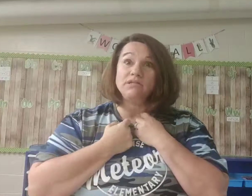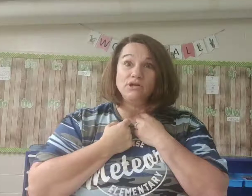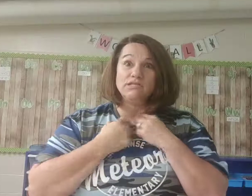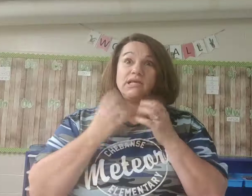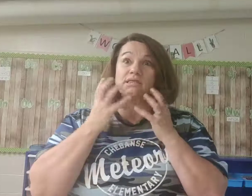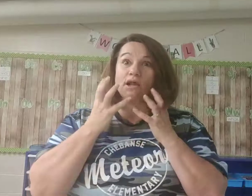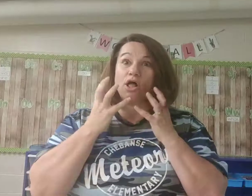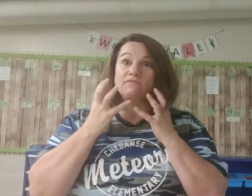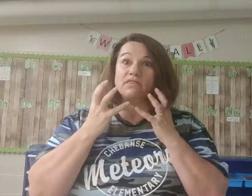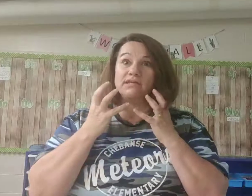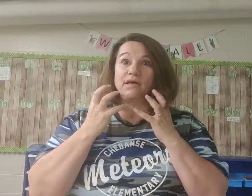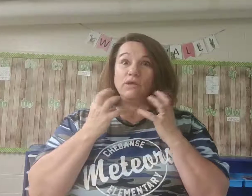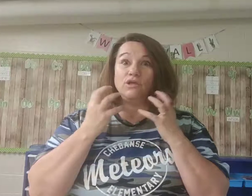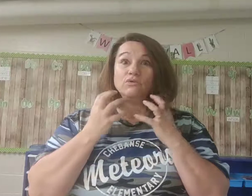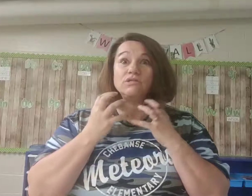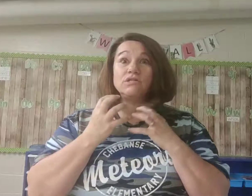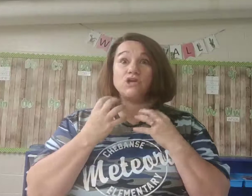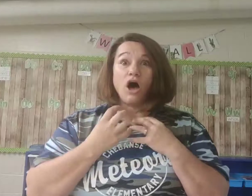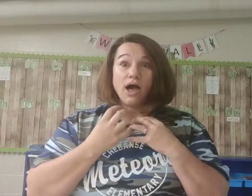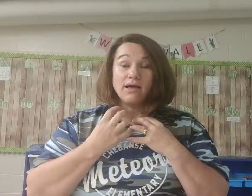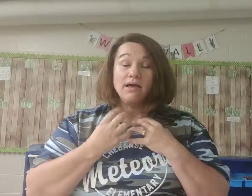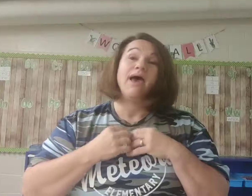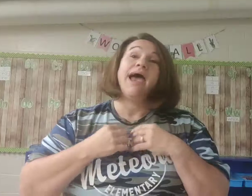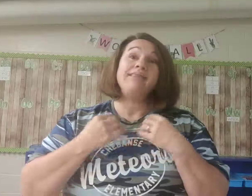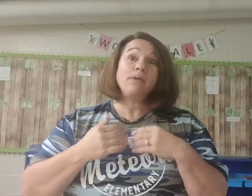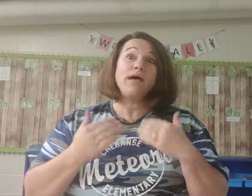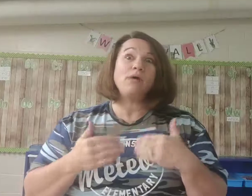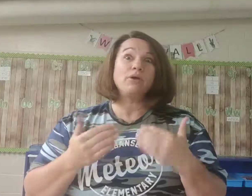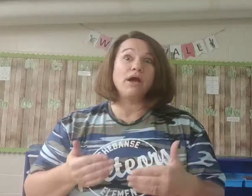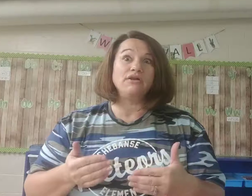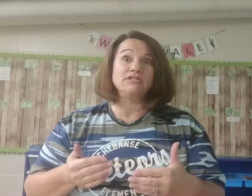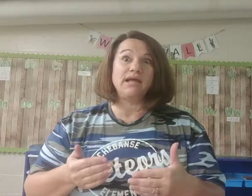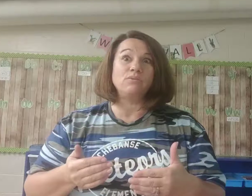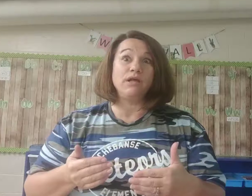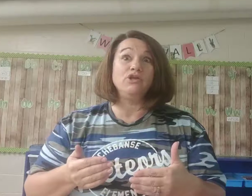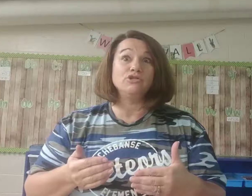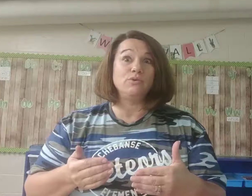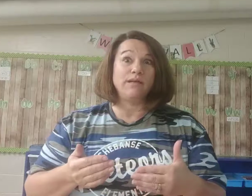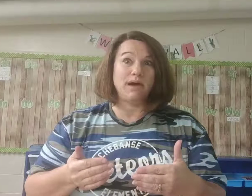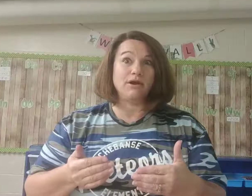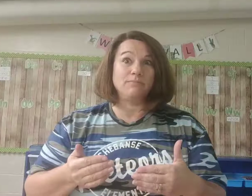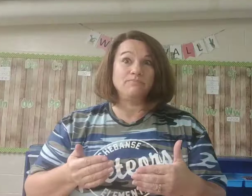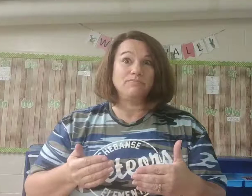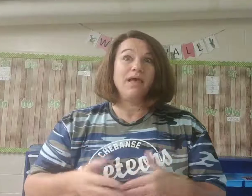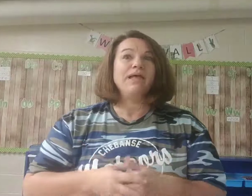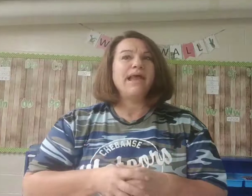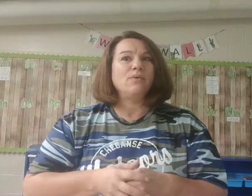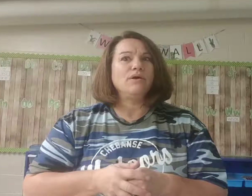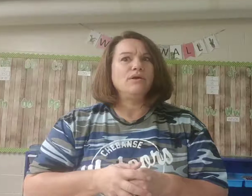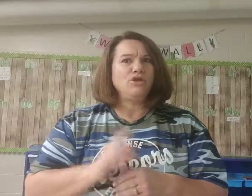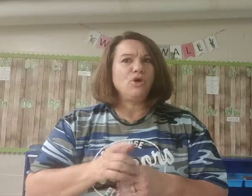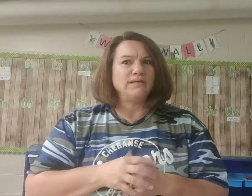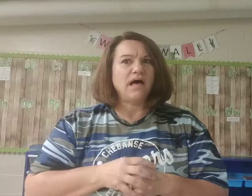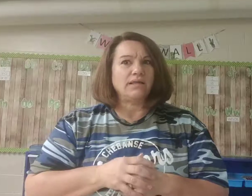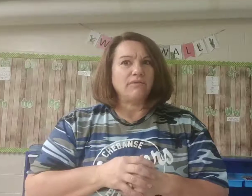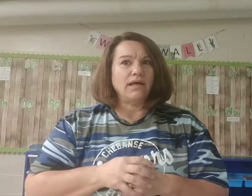and your teeth and all of the things that we use to talk? And that will help her understand what you're doing better. Now, you know Miss Holly, right?